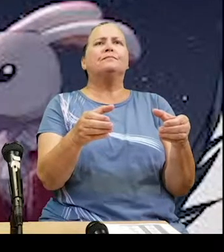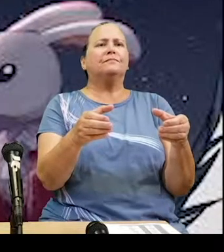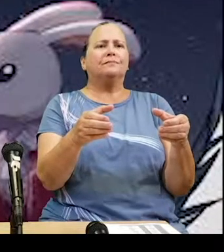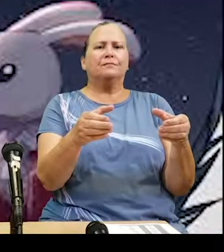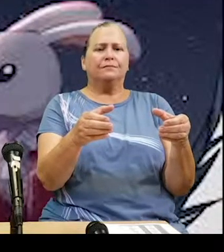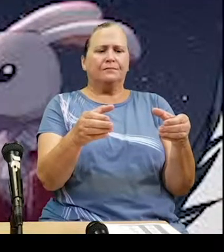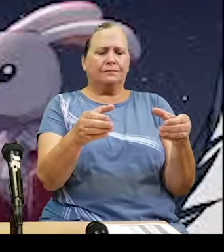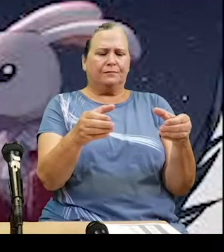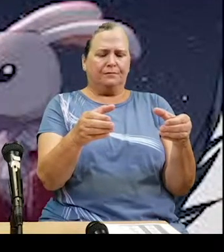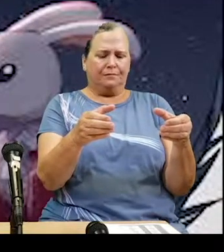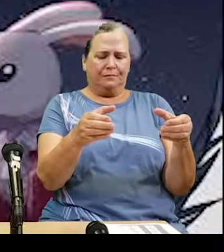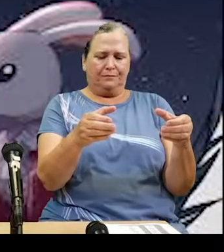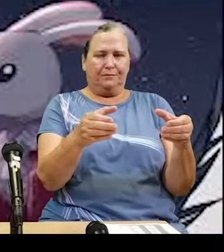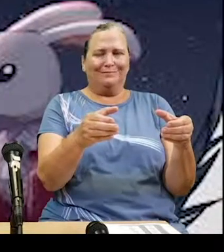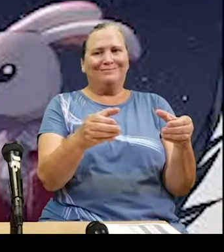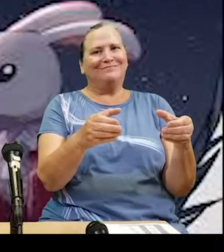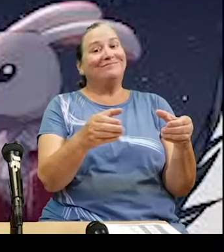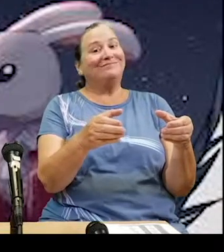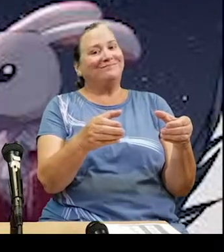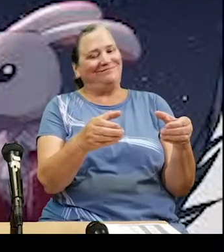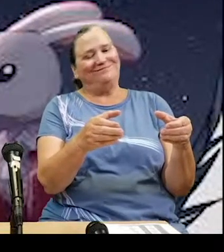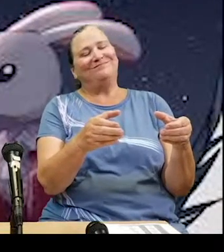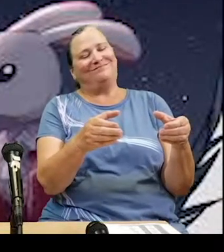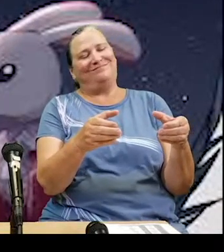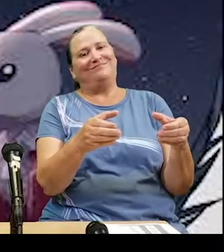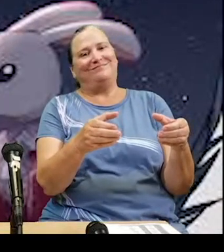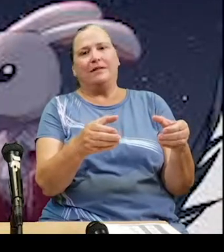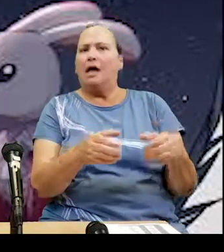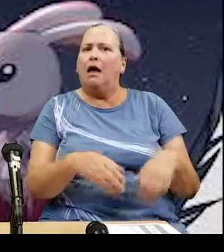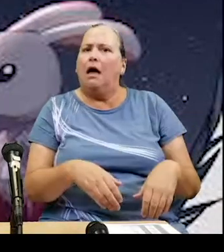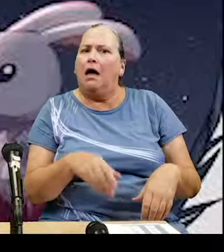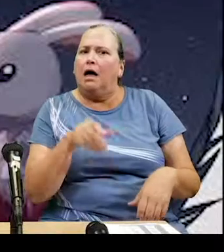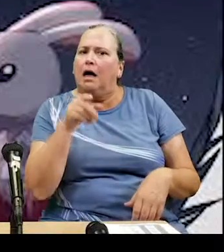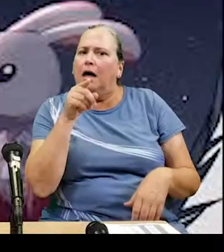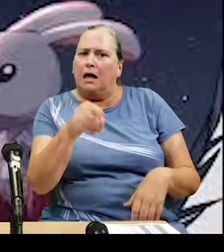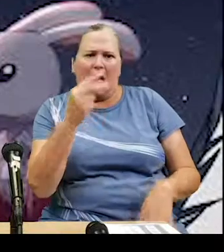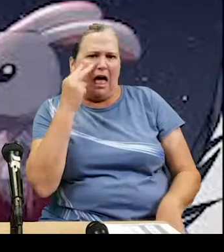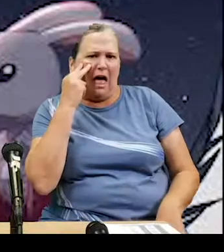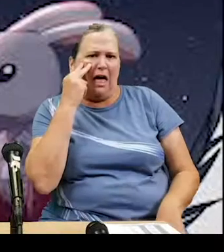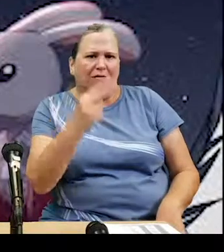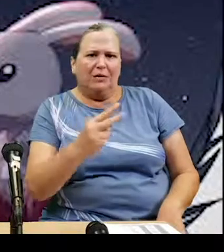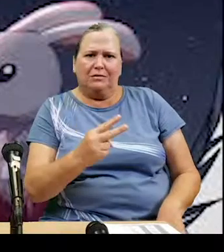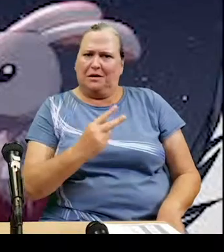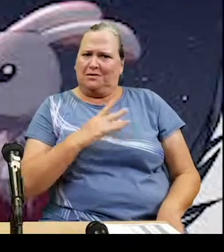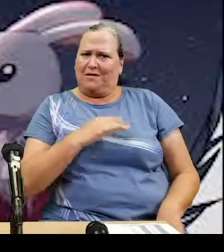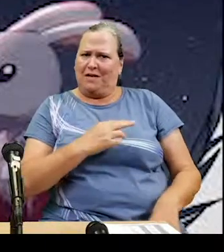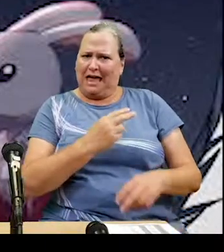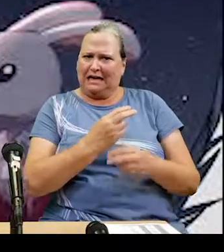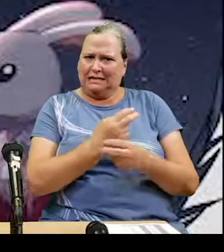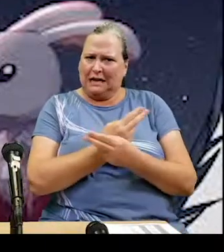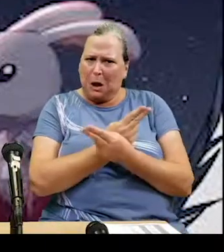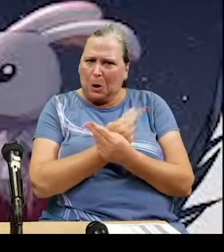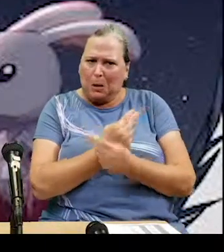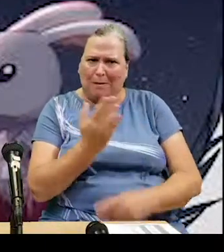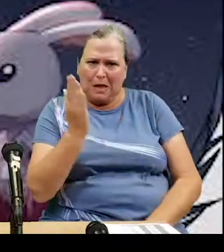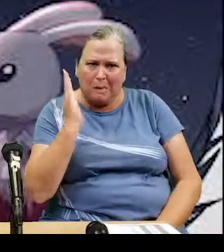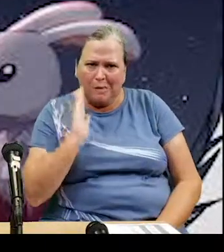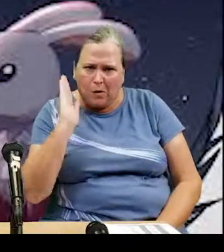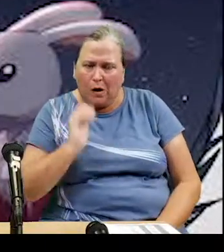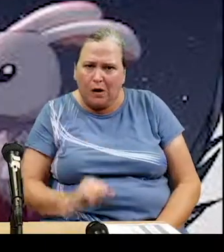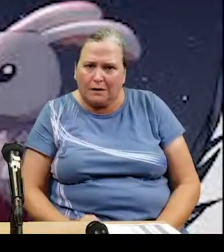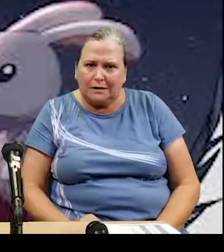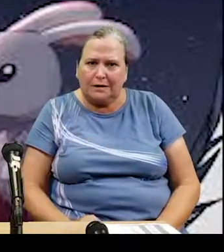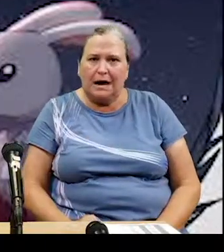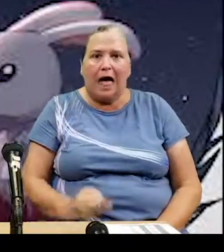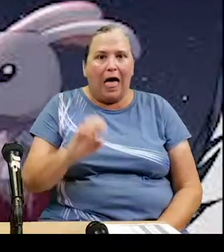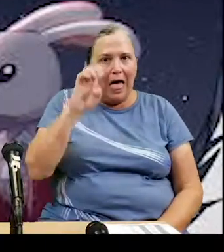toe. She smiled. "Have you ever in your life seen anything so fine?" she said. Edward felt immediately that